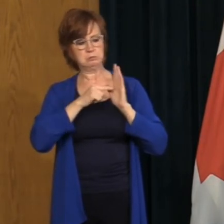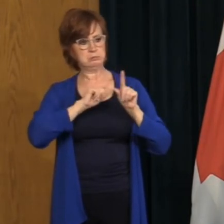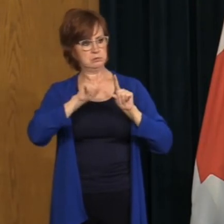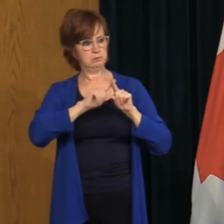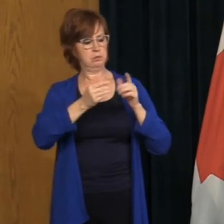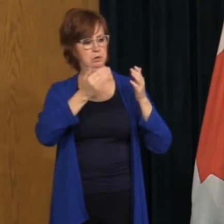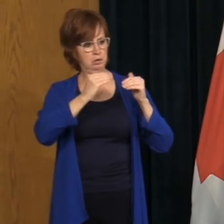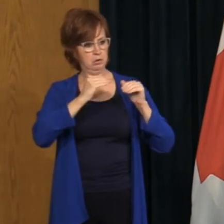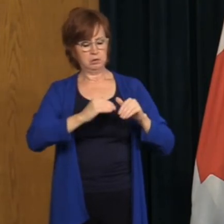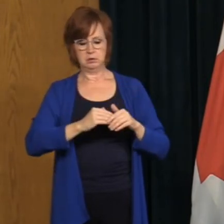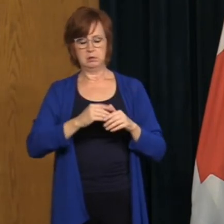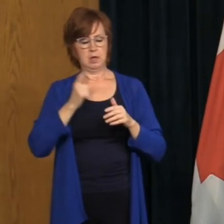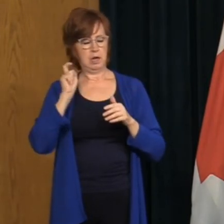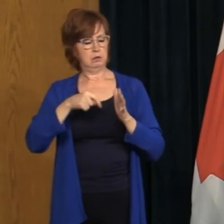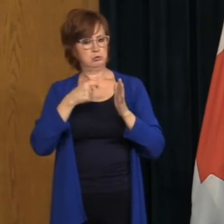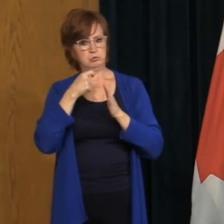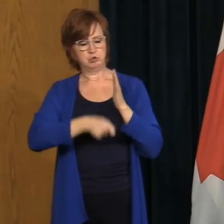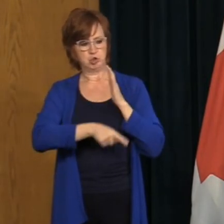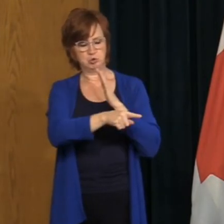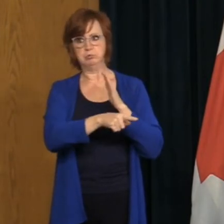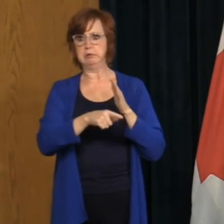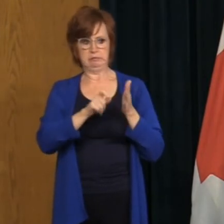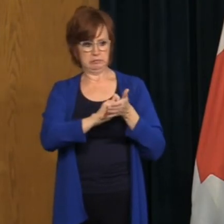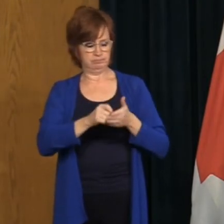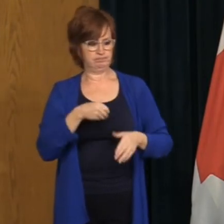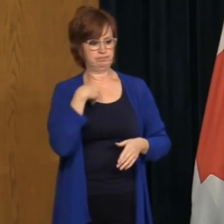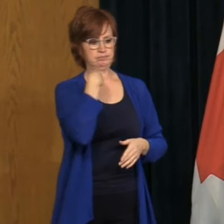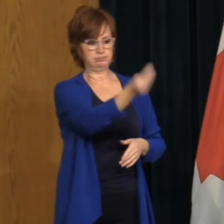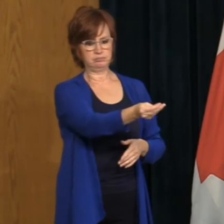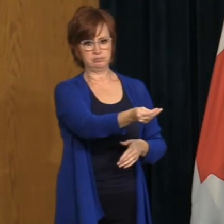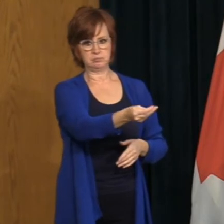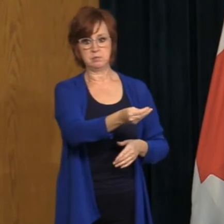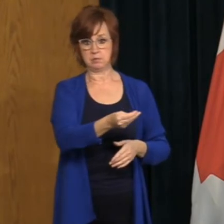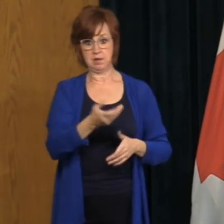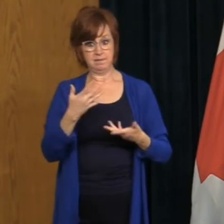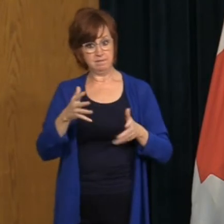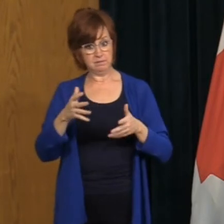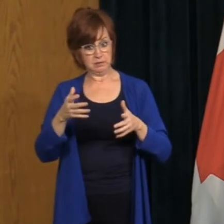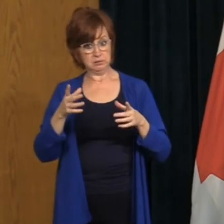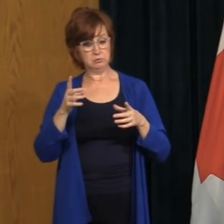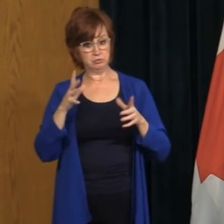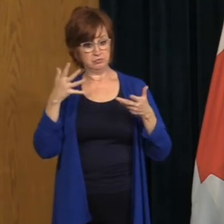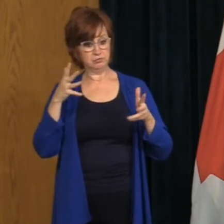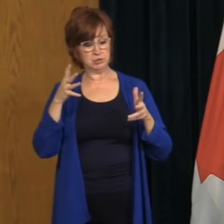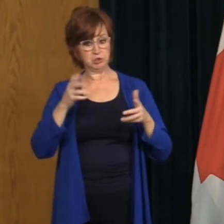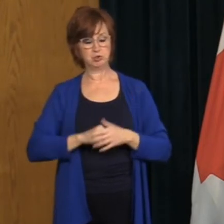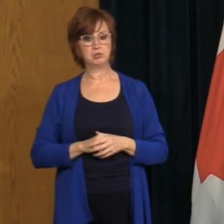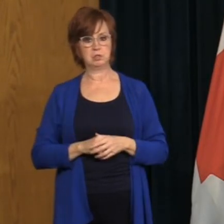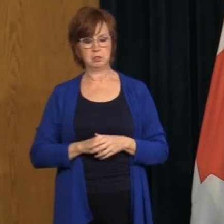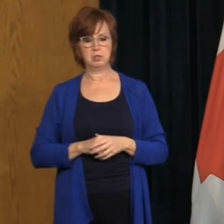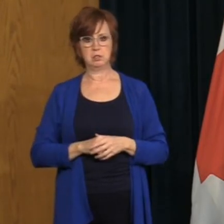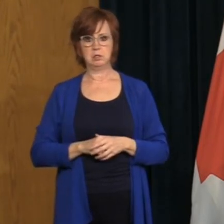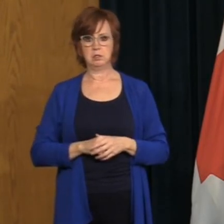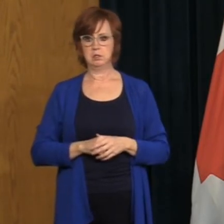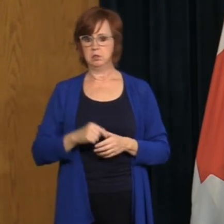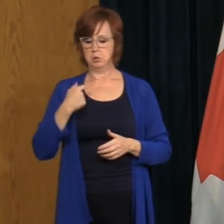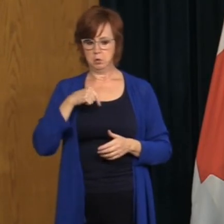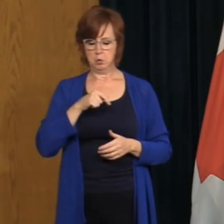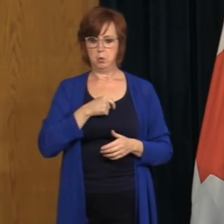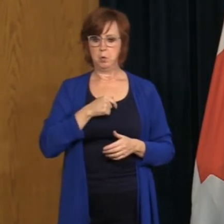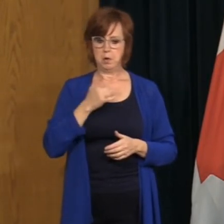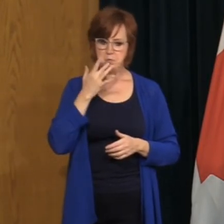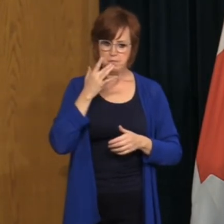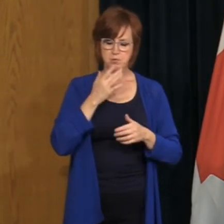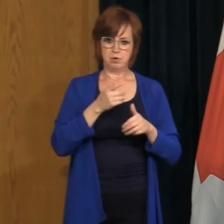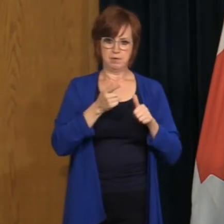we've had in other communities as well. So the first step has always been to work with all of those involved